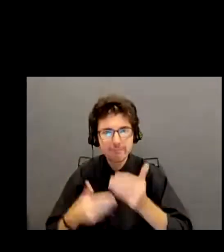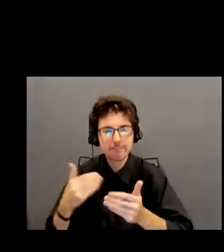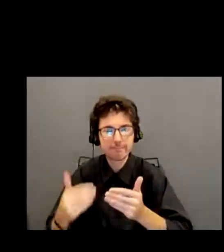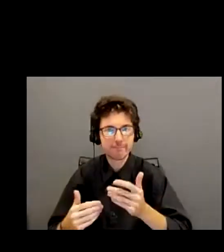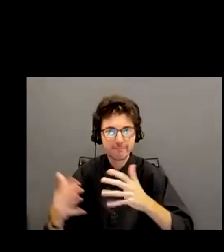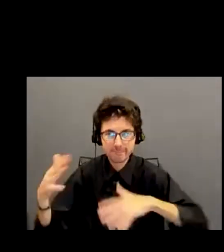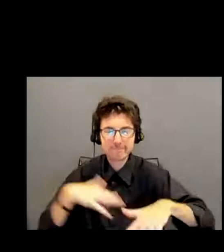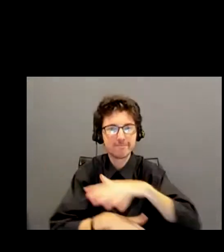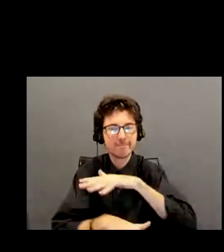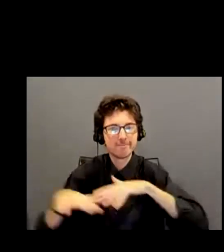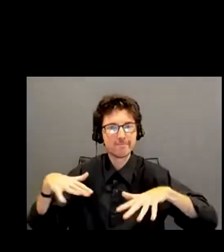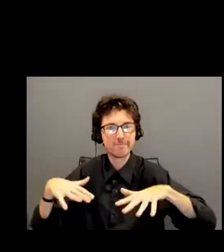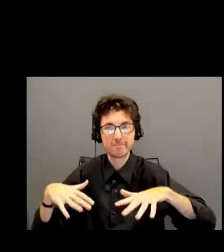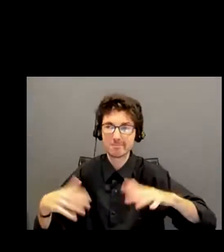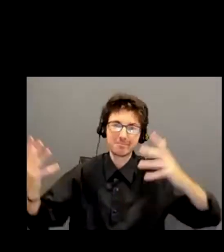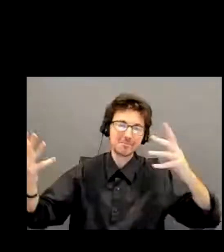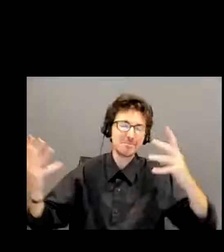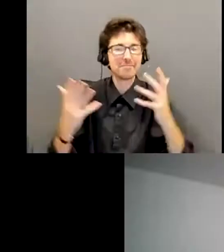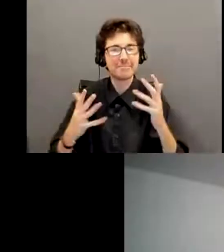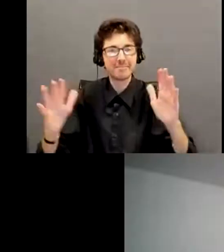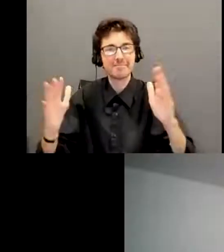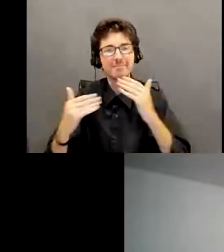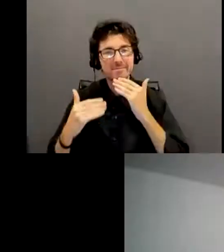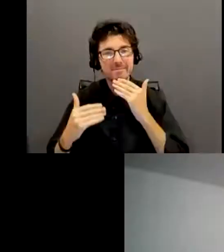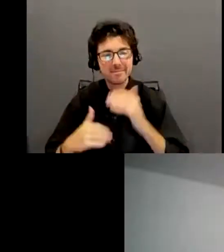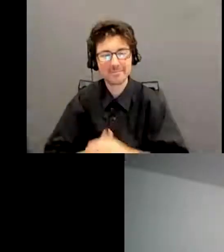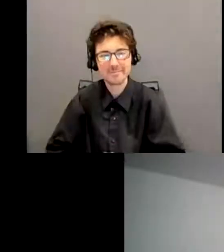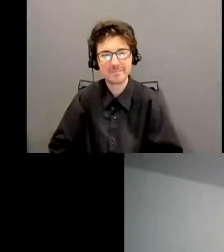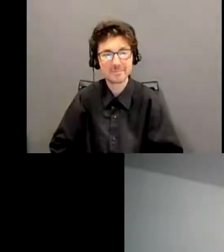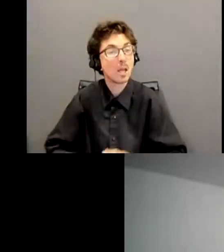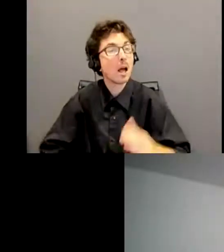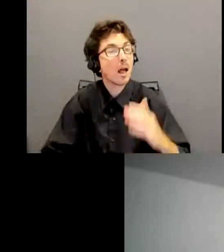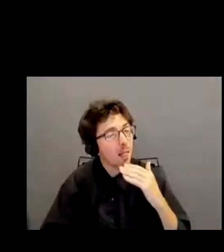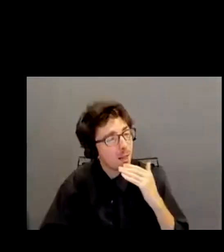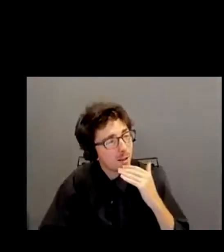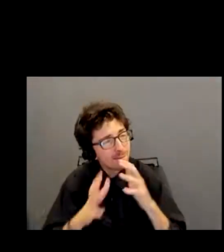Shira, thank you very much. Sure.